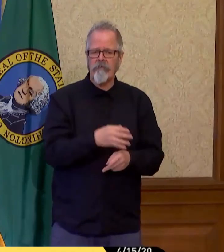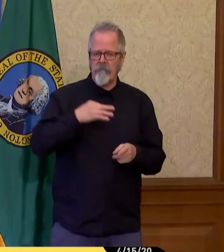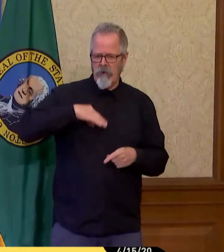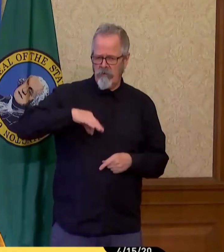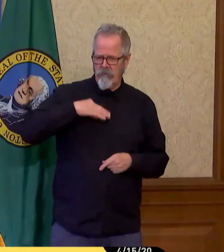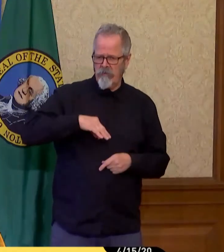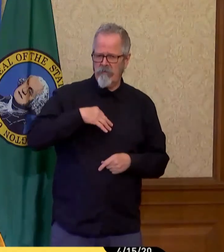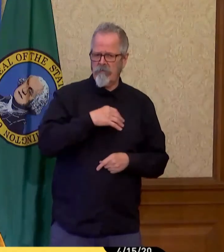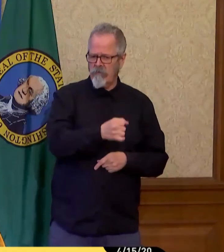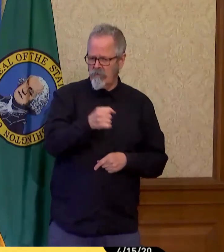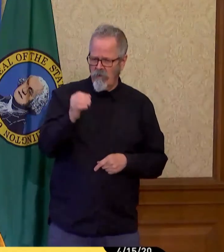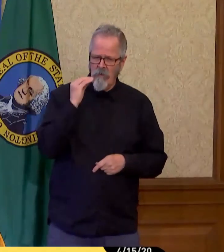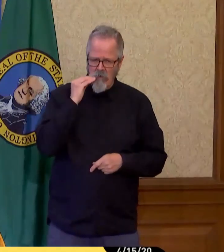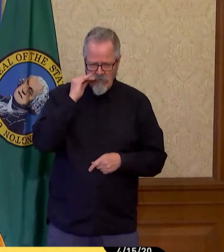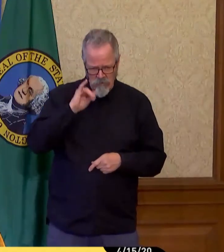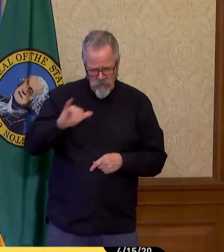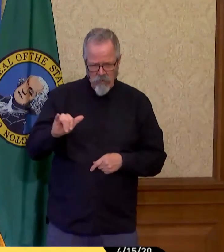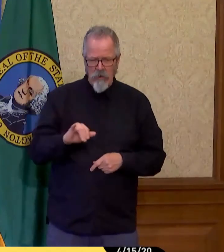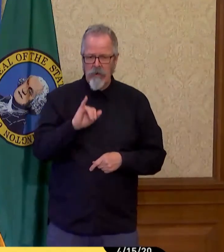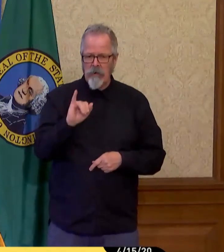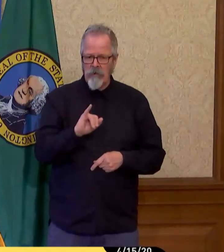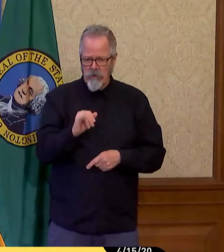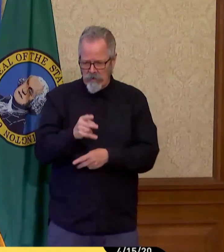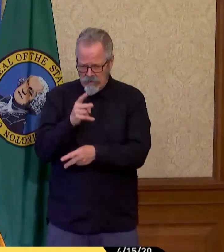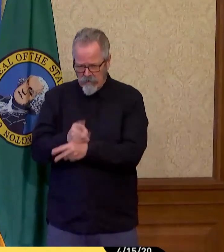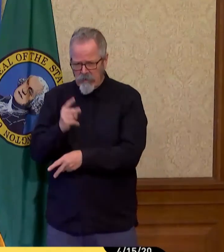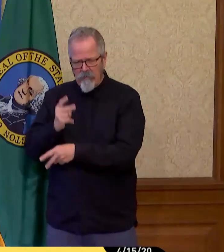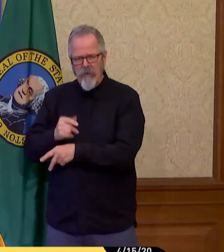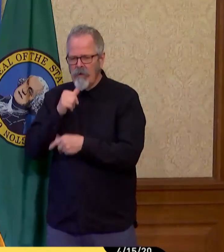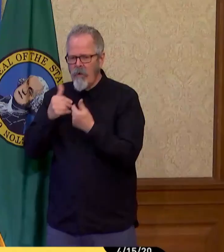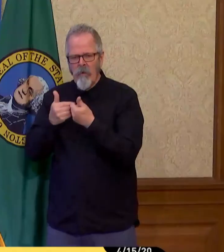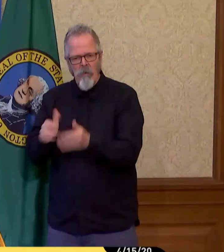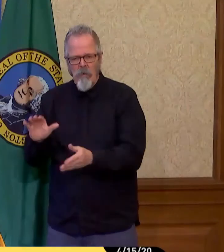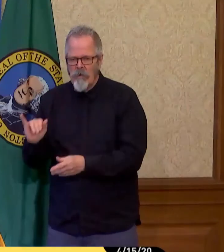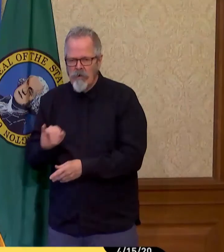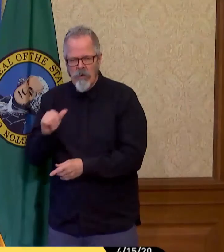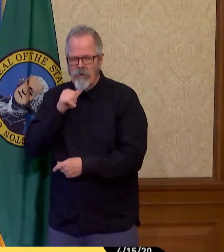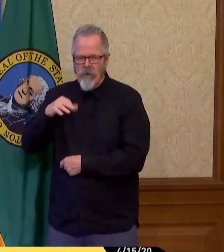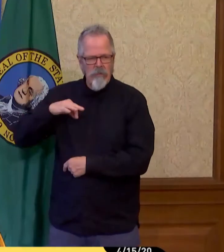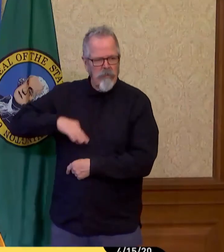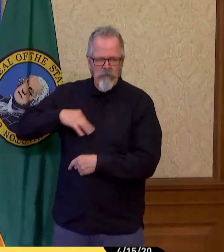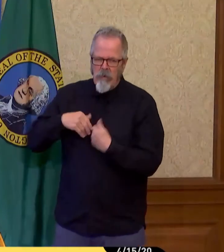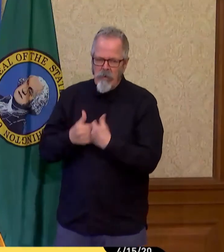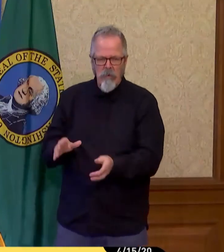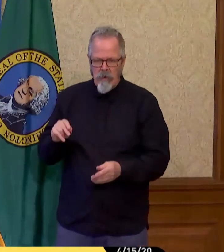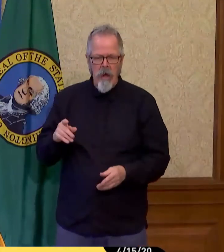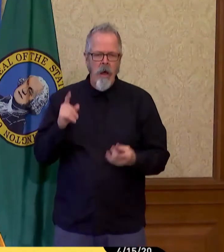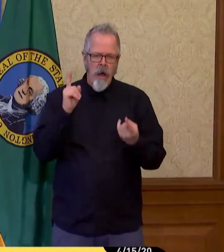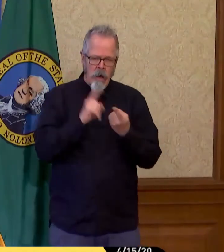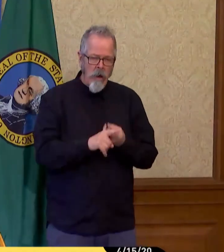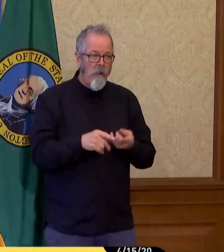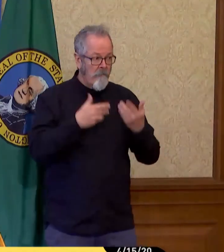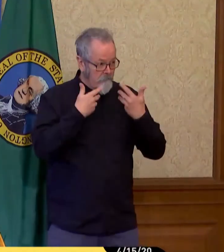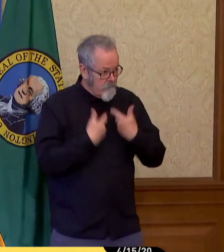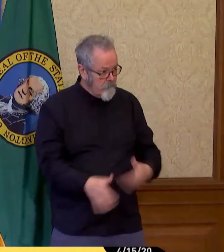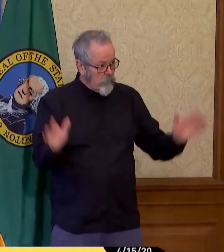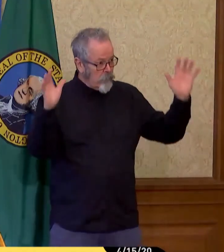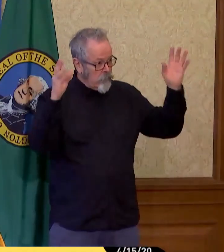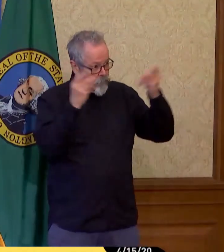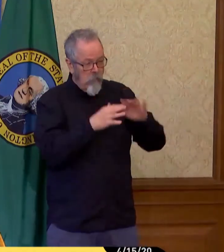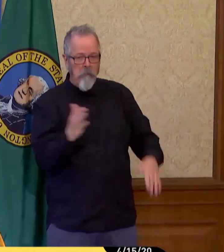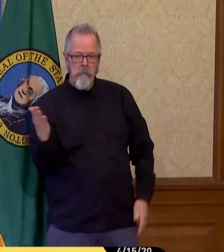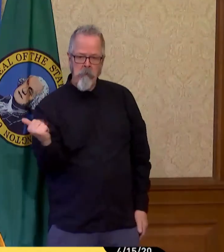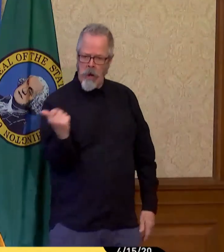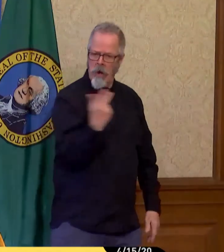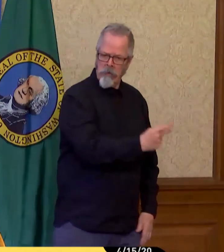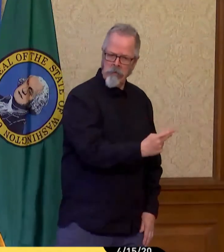are giving an option to our vulnerable citizens to be protected. It's not an order, it is an offer of an option to embrace them